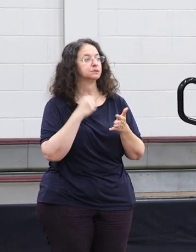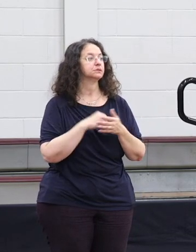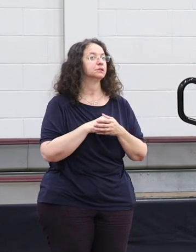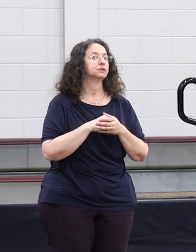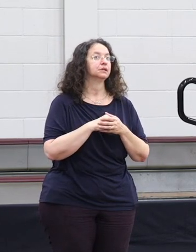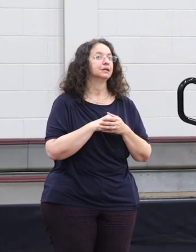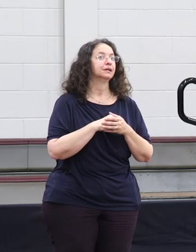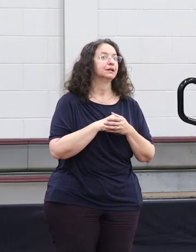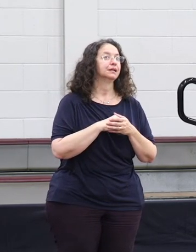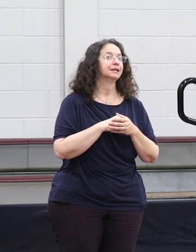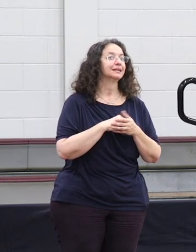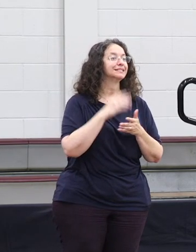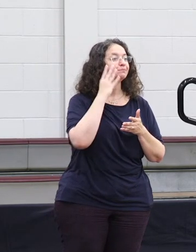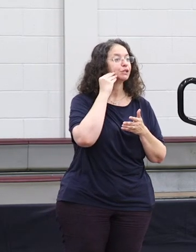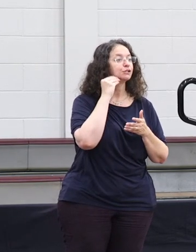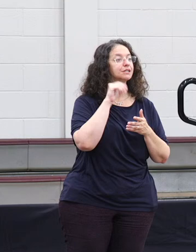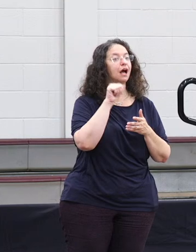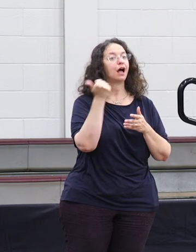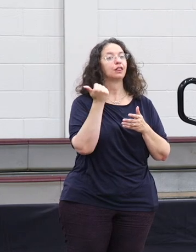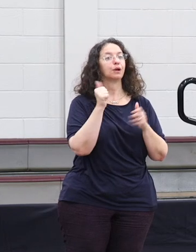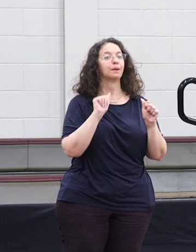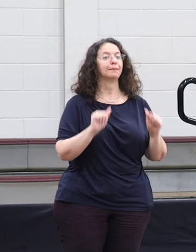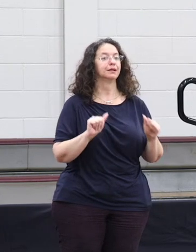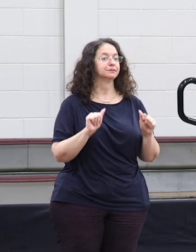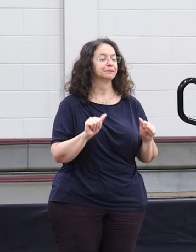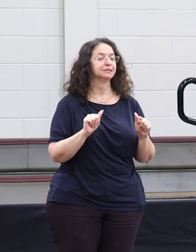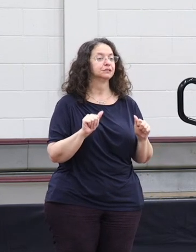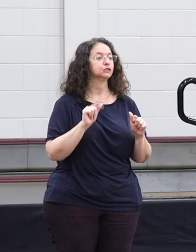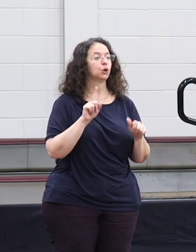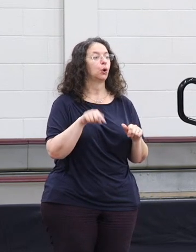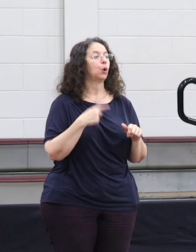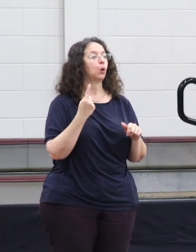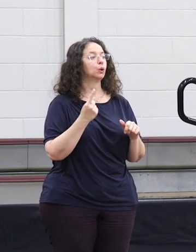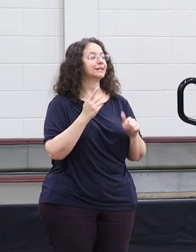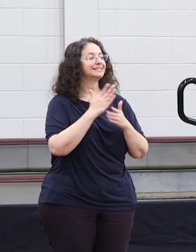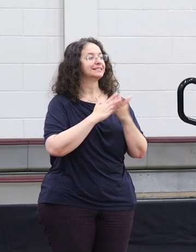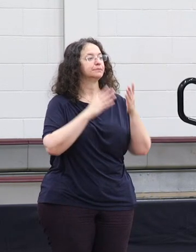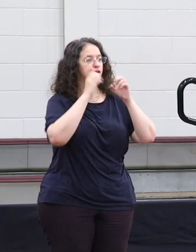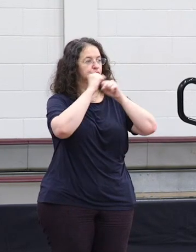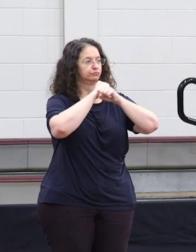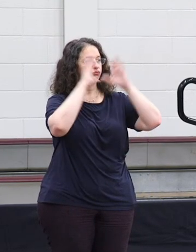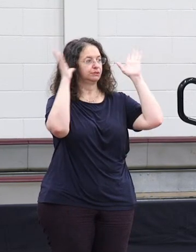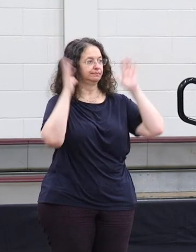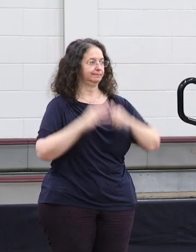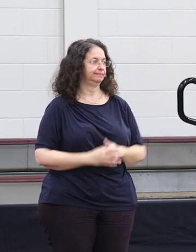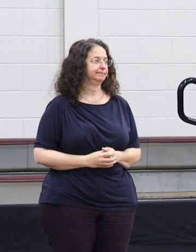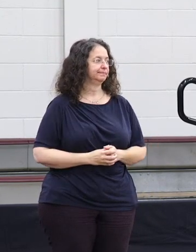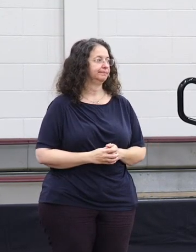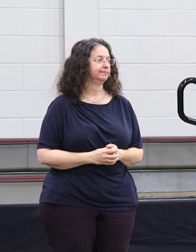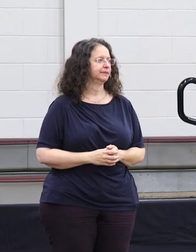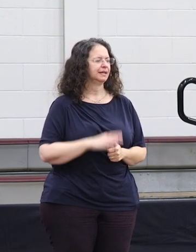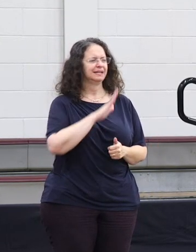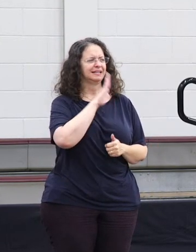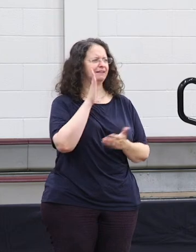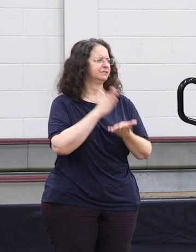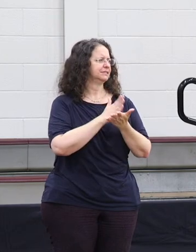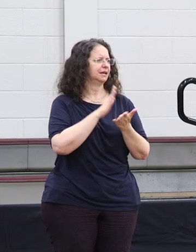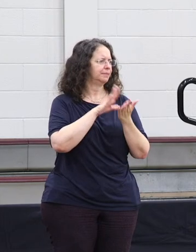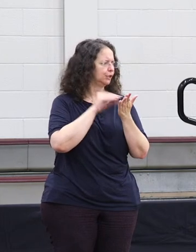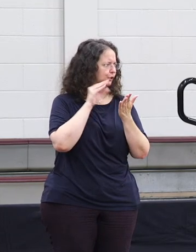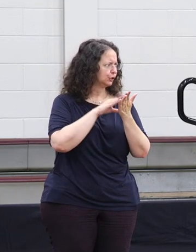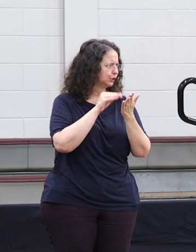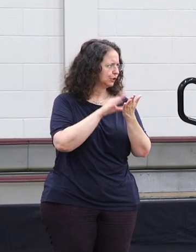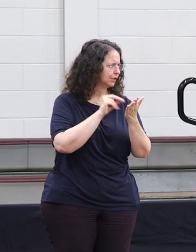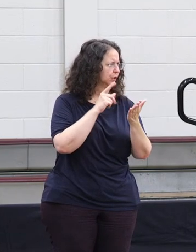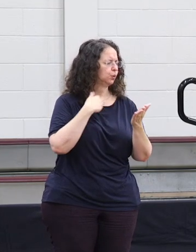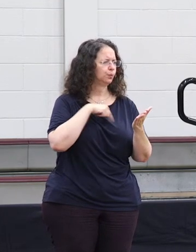and experience other possibilities that only some dream of. Never stop learning, as we